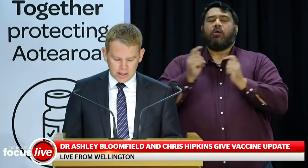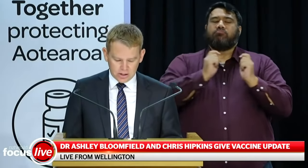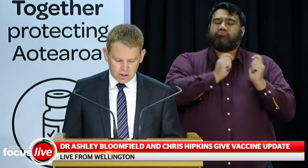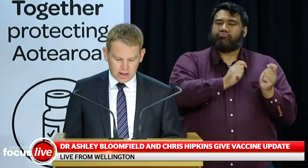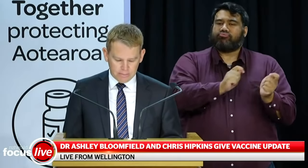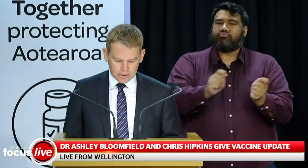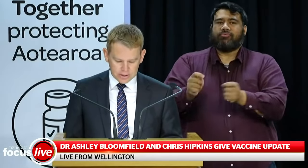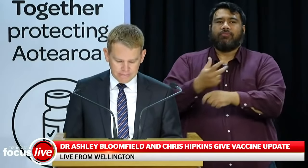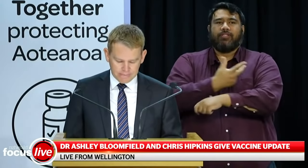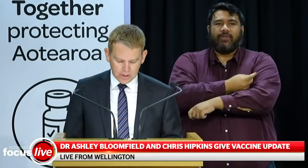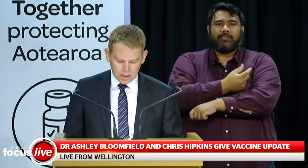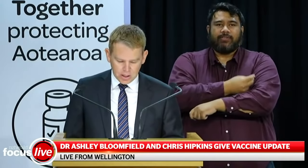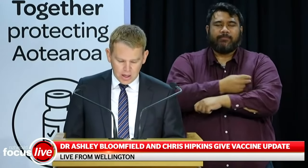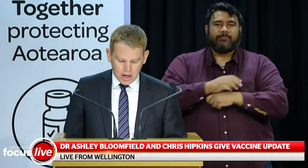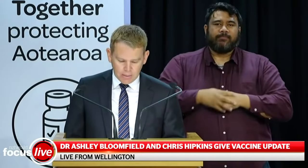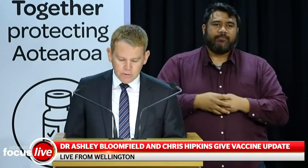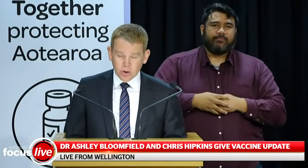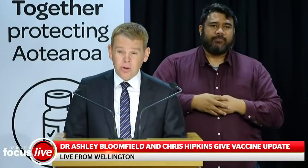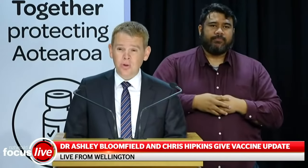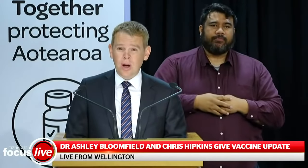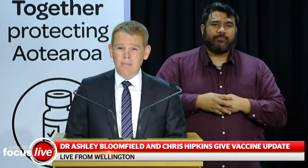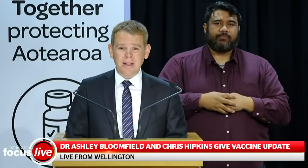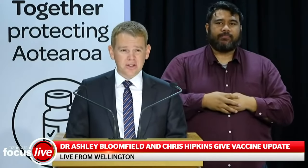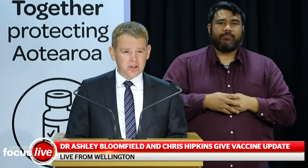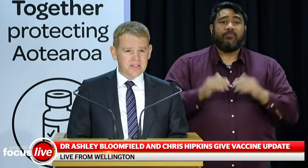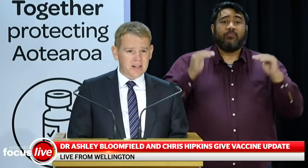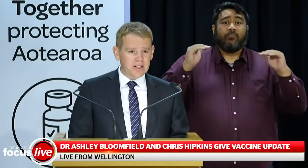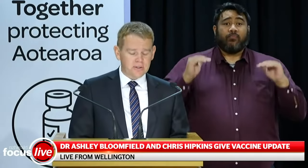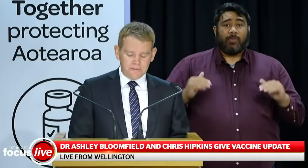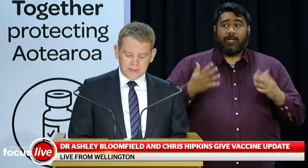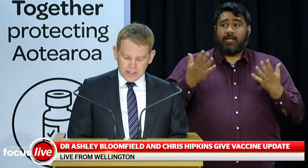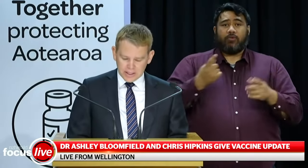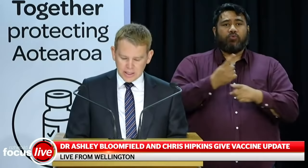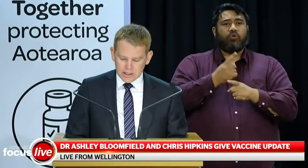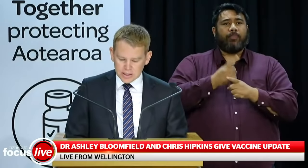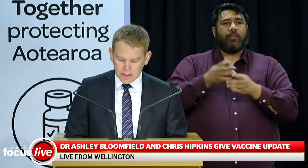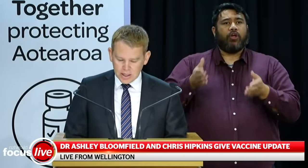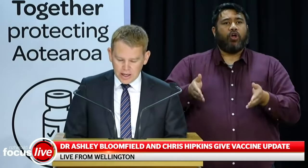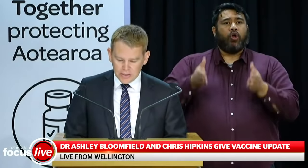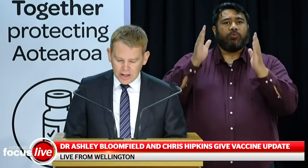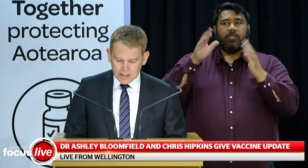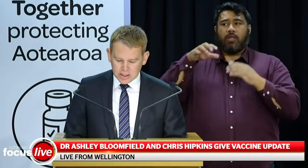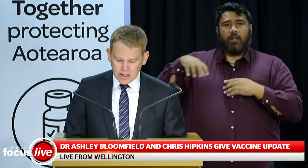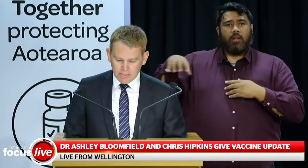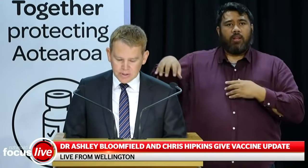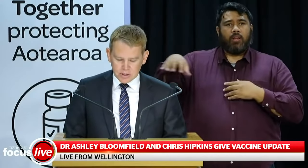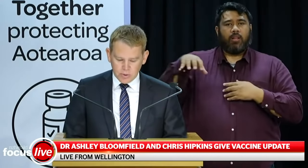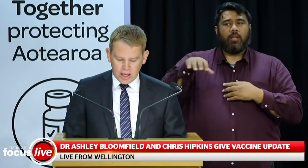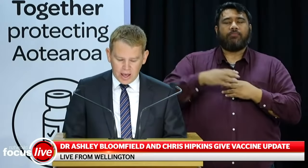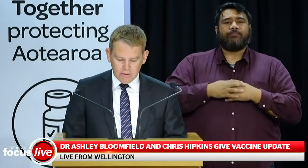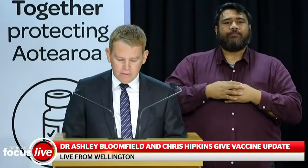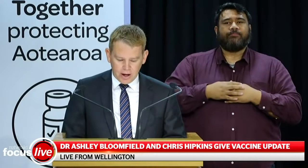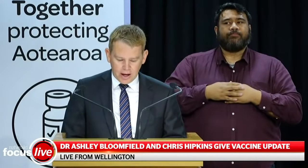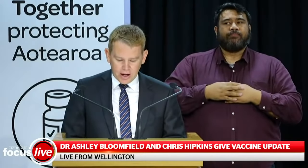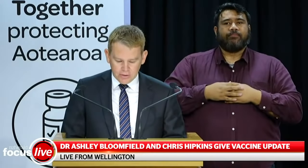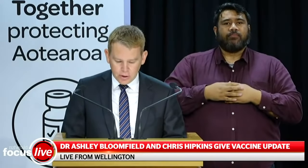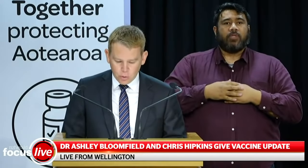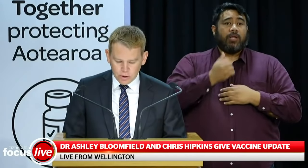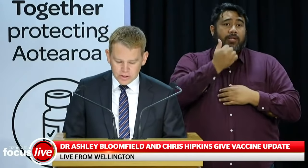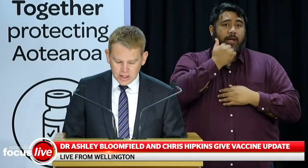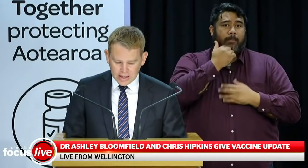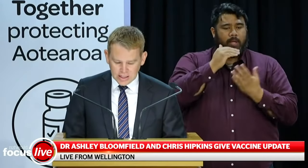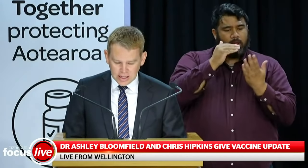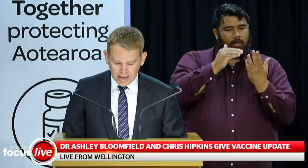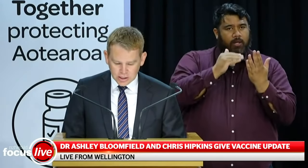our vaccination numbers. Moving on to our managed isolation facilities, the latest numbers that we have are